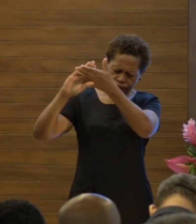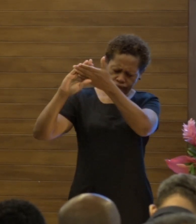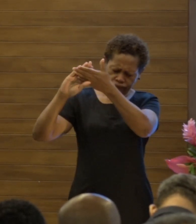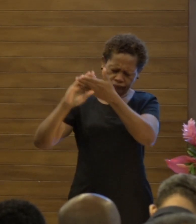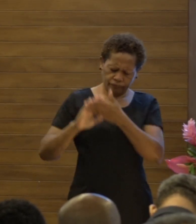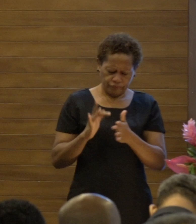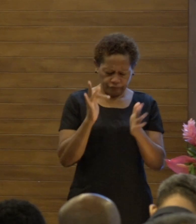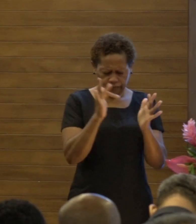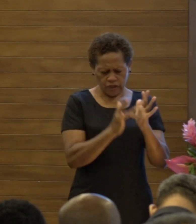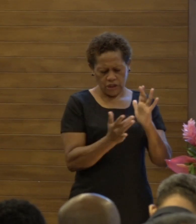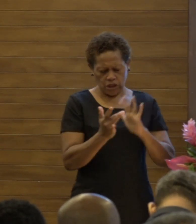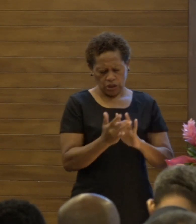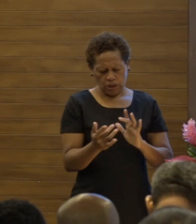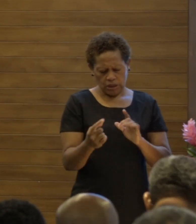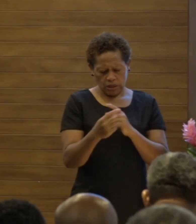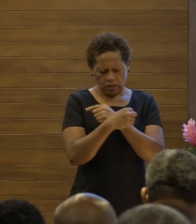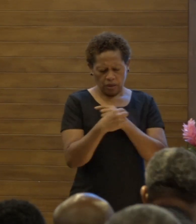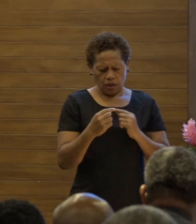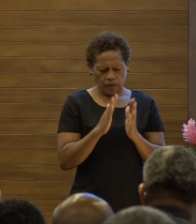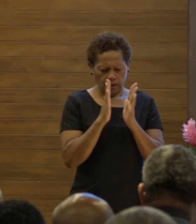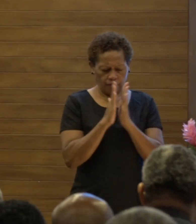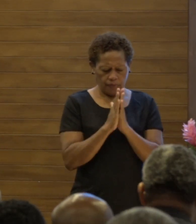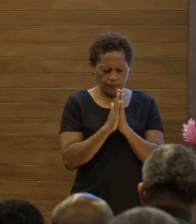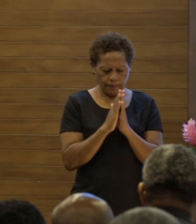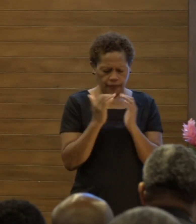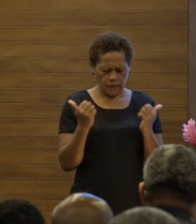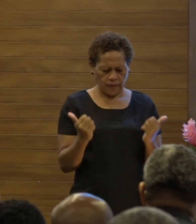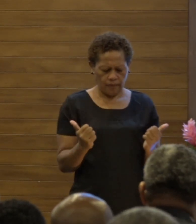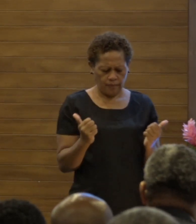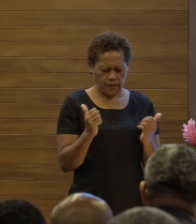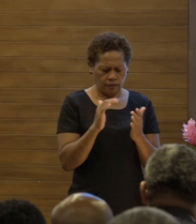Jesus' wonderful name we pray. Amen.